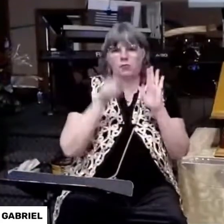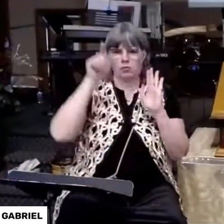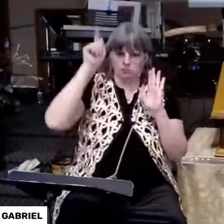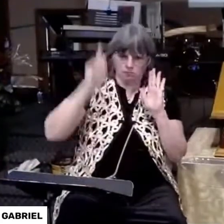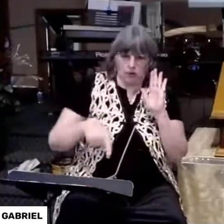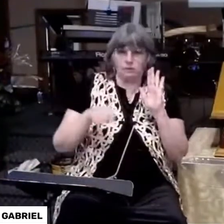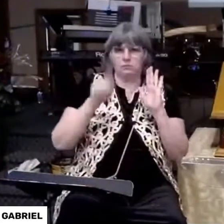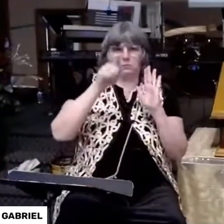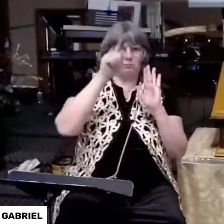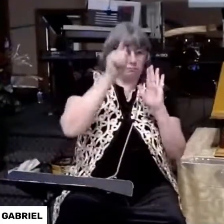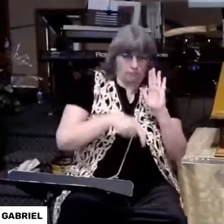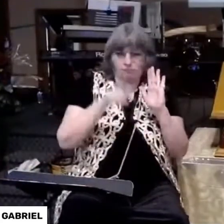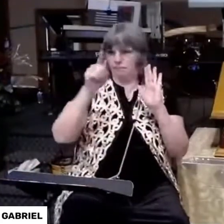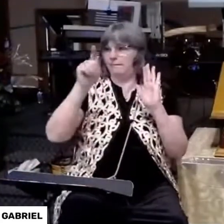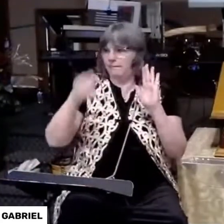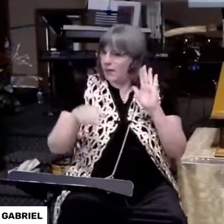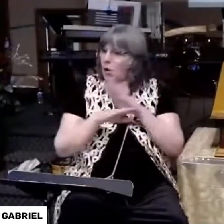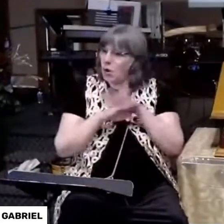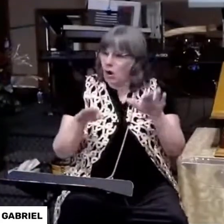with